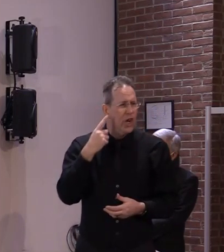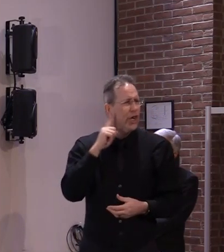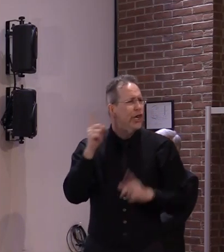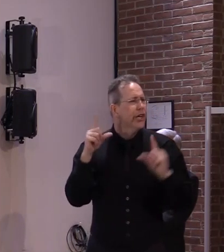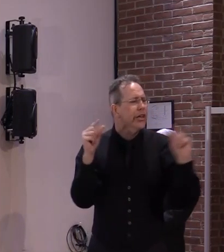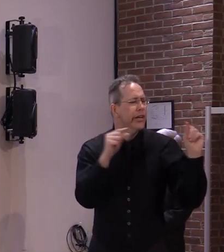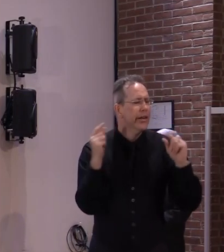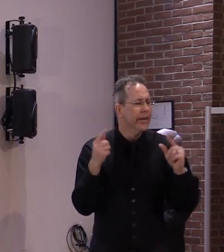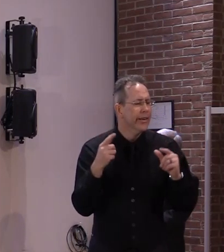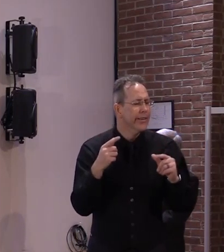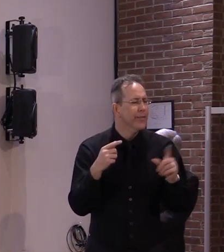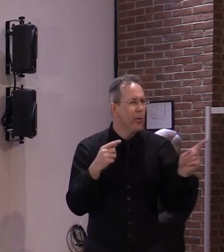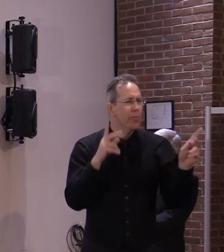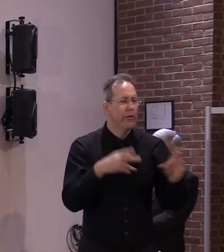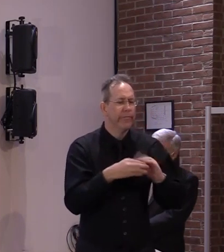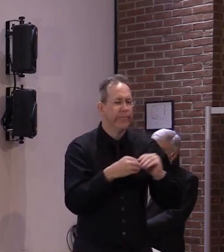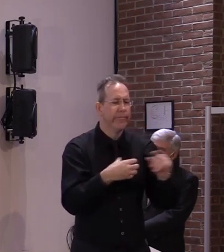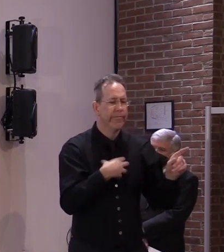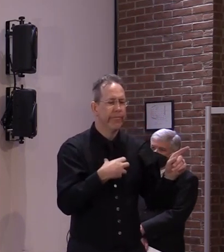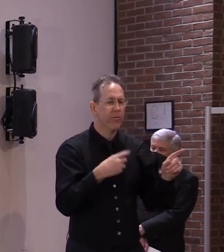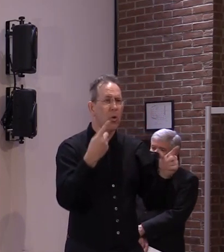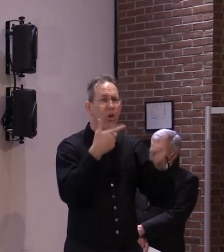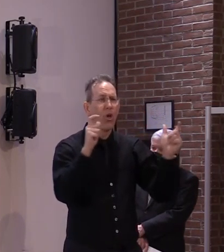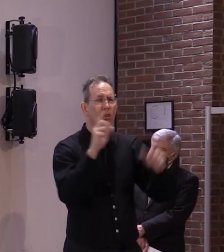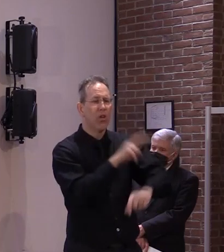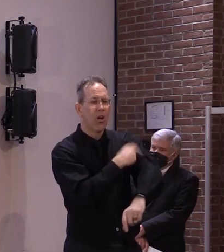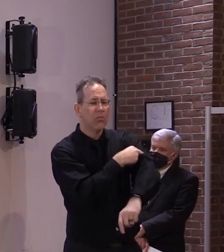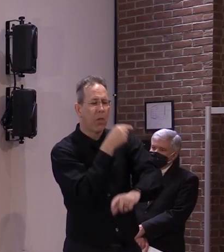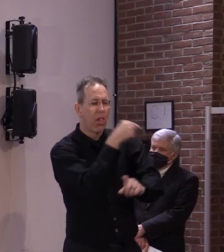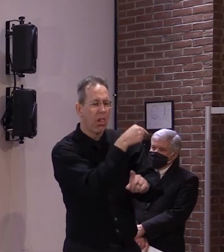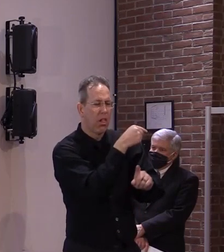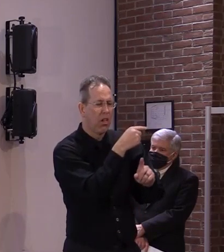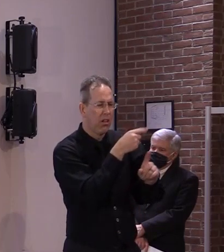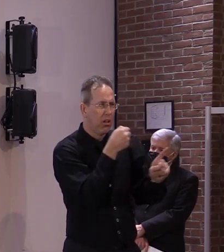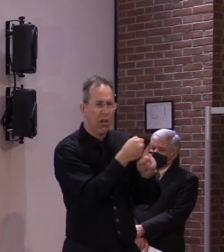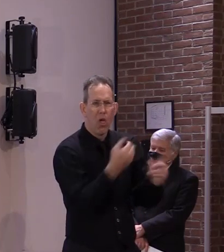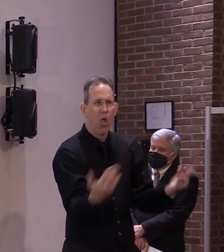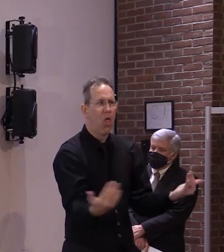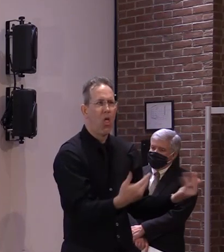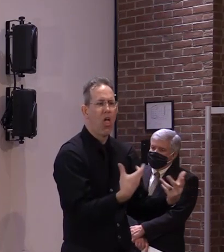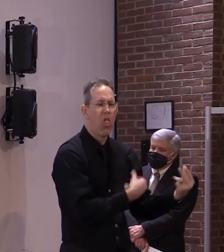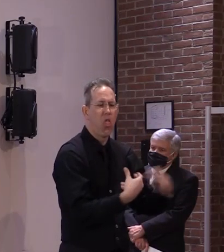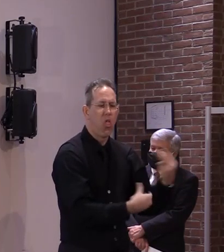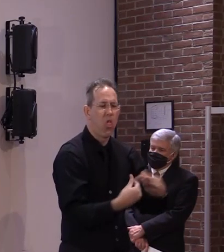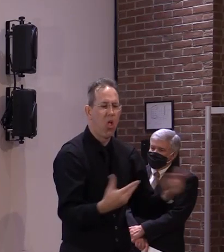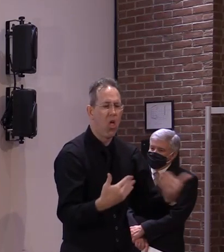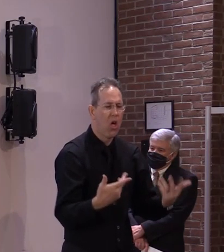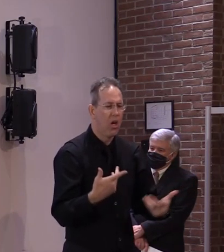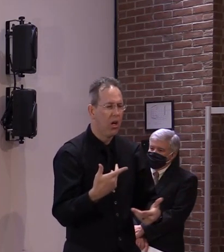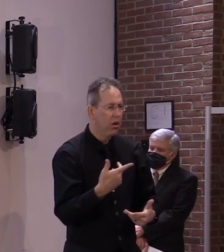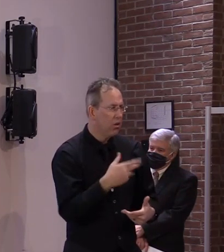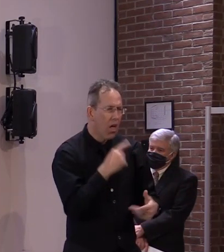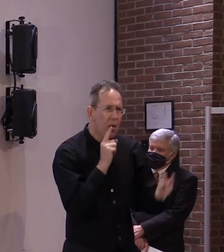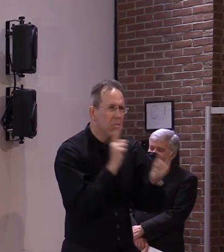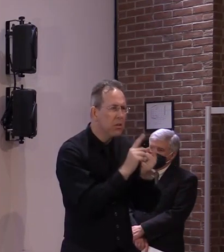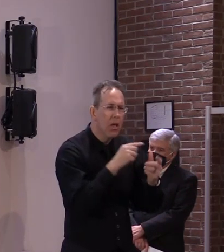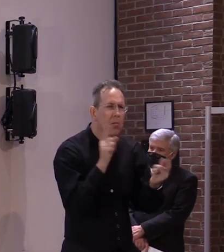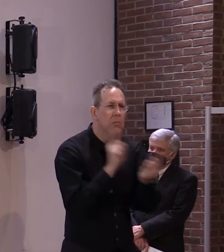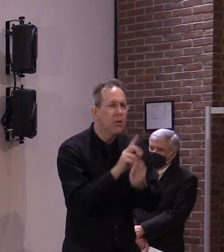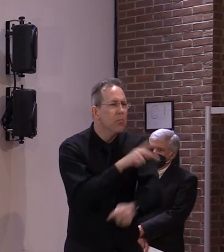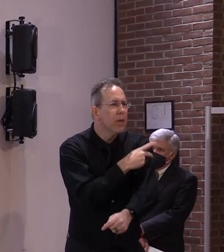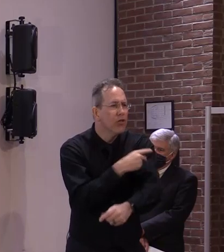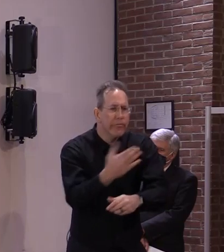large hospital getting vaccine shots. None of these employees even deal with medical patients. As a matter of fact, their office is not